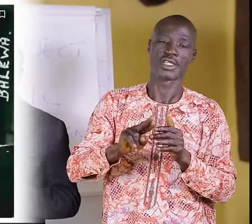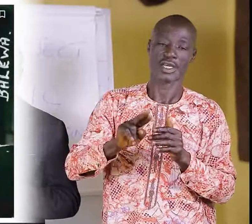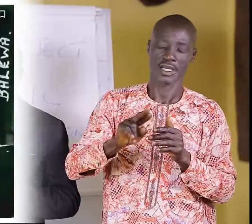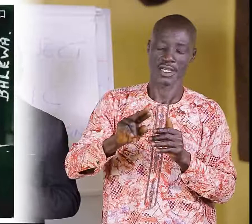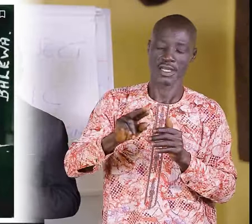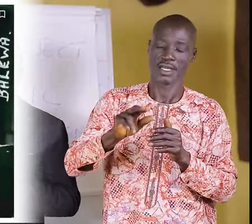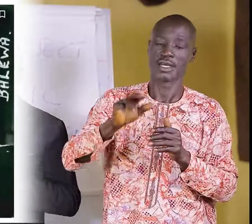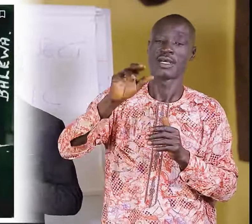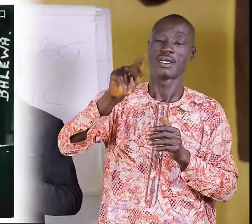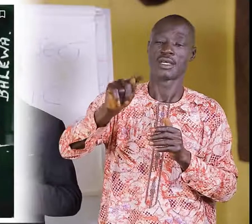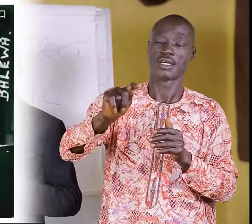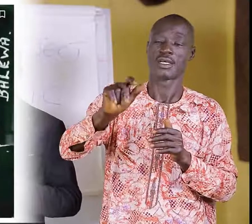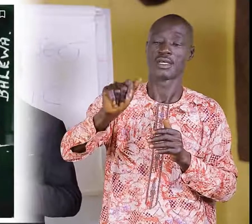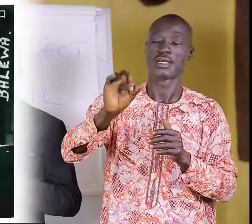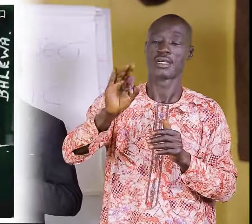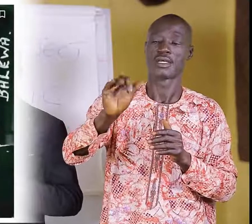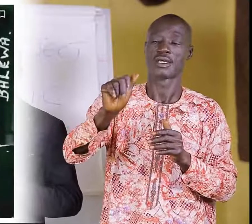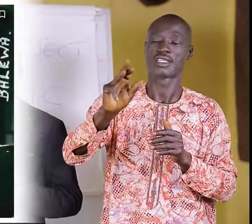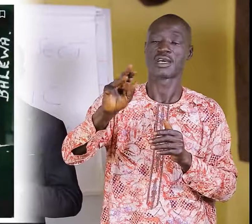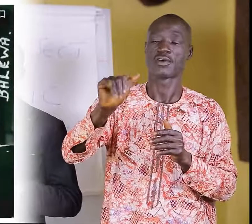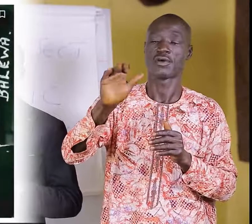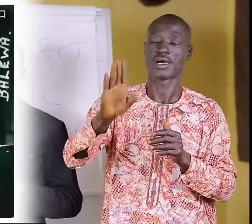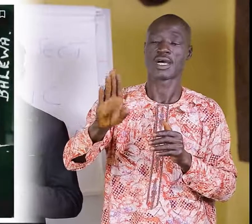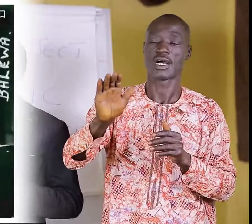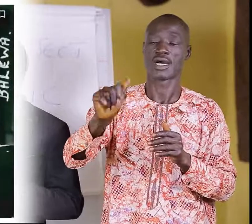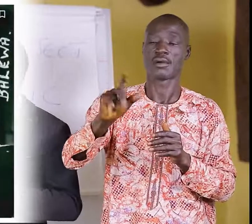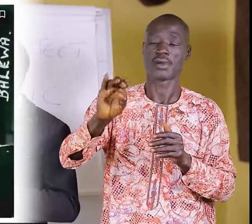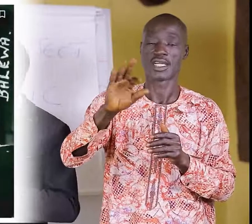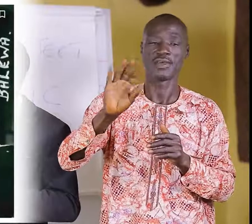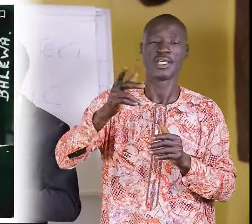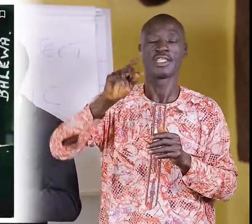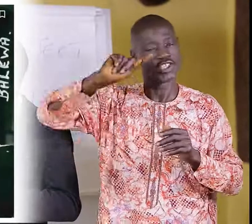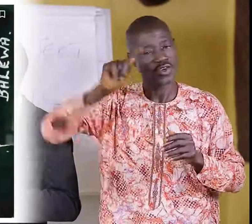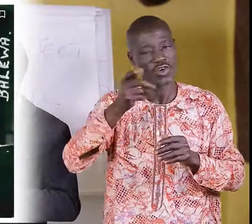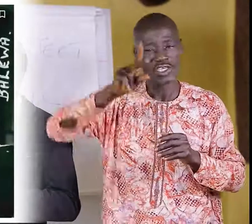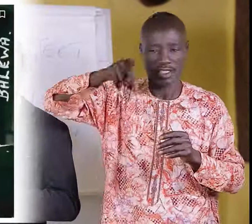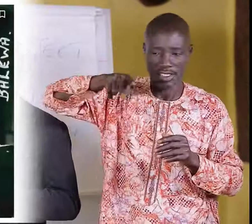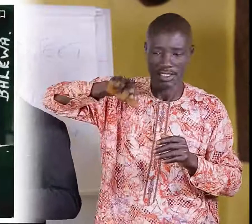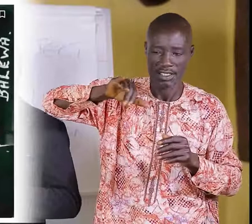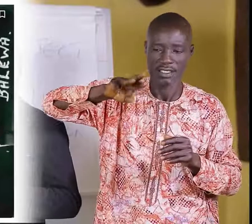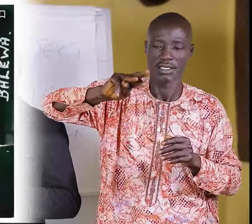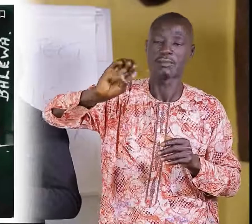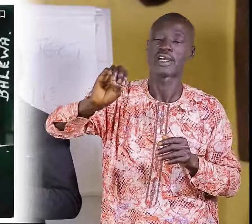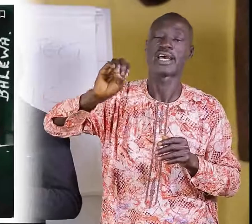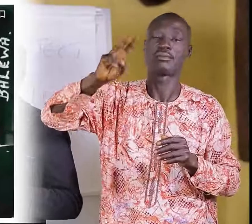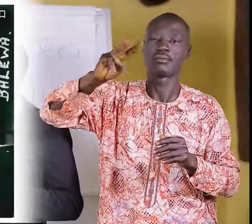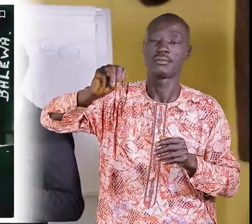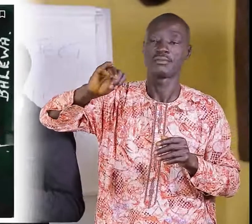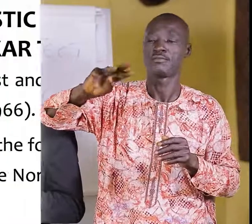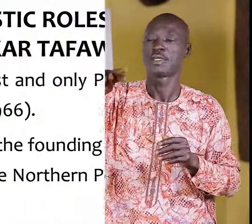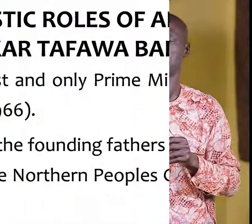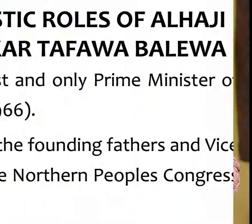first prime minister and the only prime minister this great nation has ever produced. This is Alhaji Sir Abubakar Tafawa Balewa.